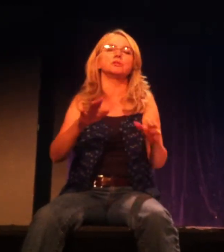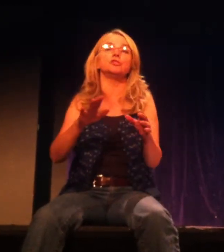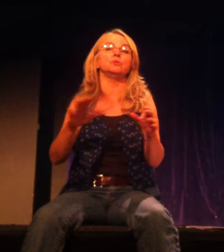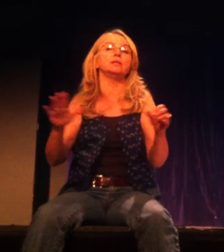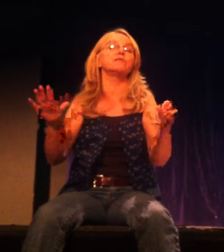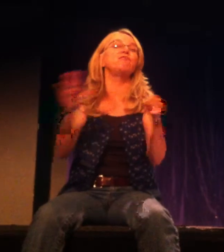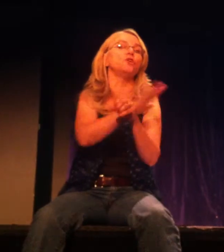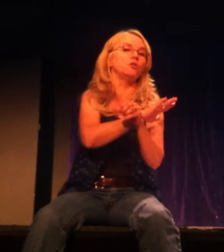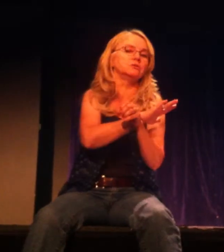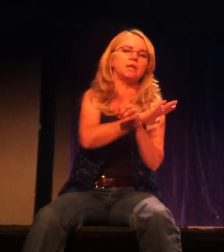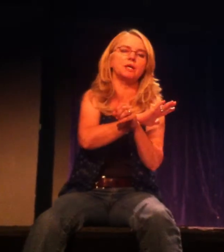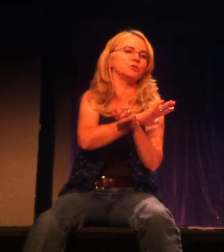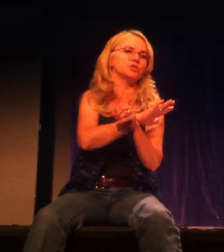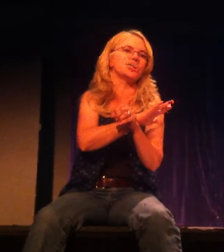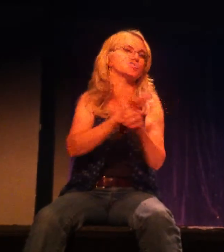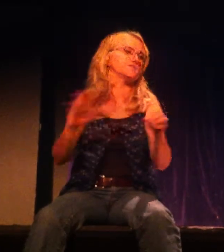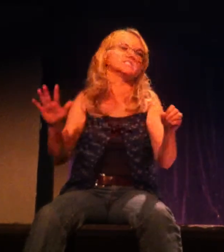going to do is full. I'm not going to do semester. Is full.